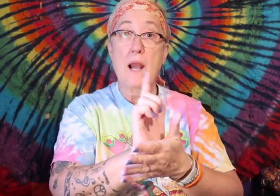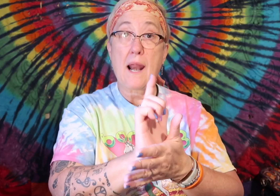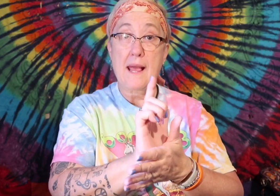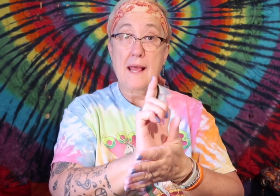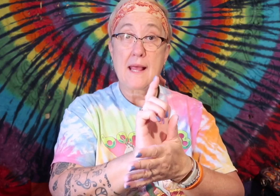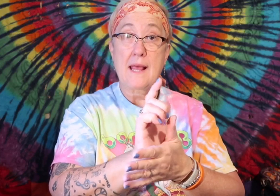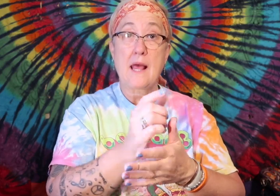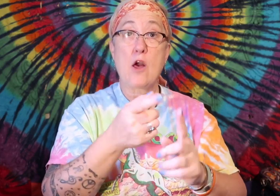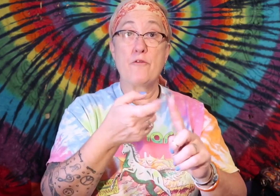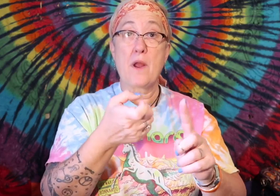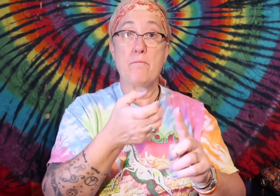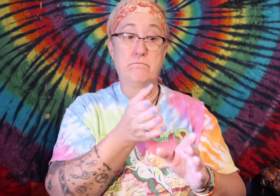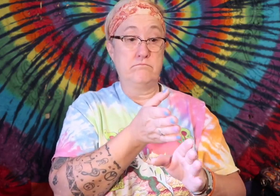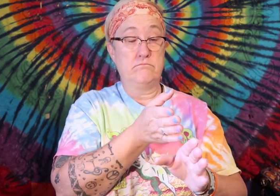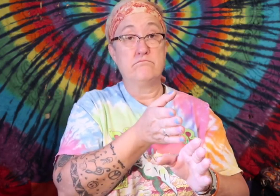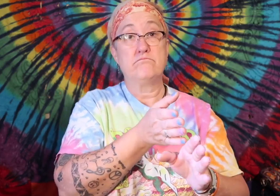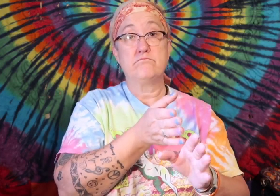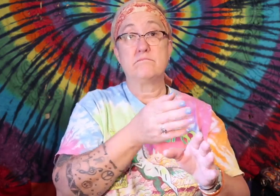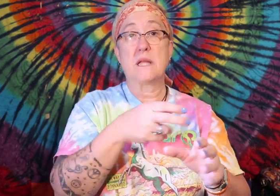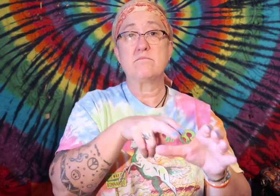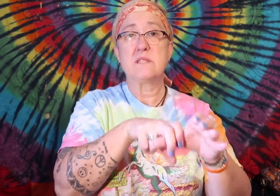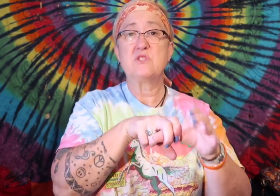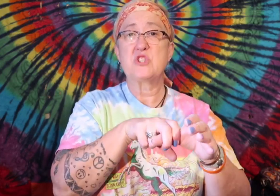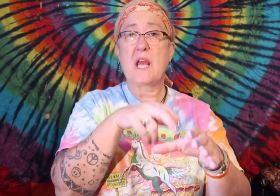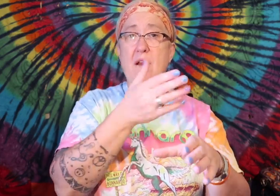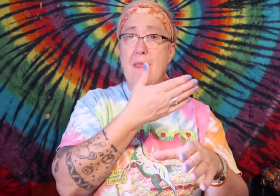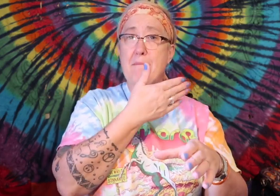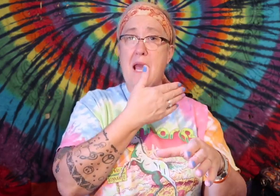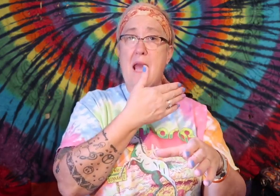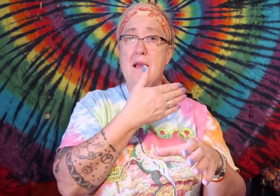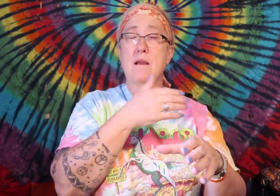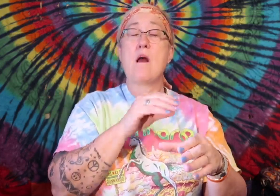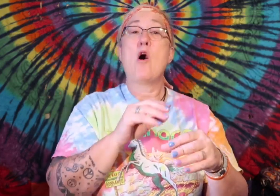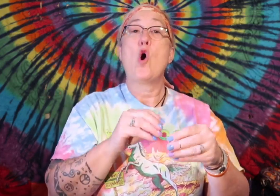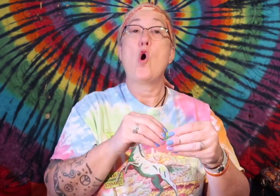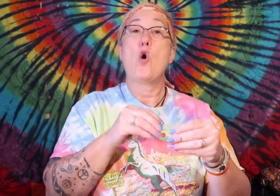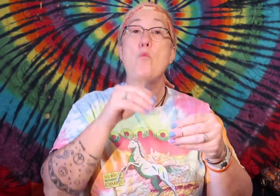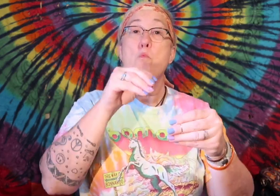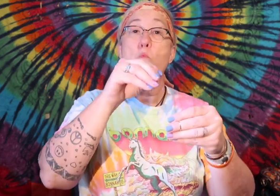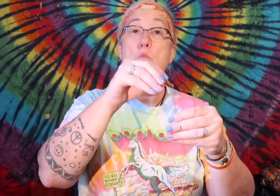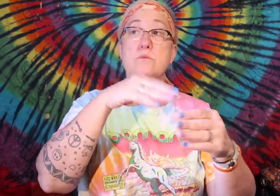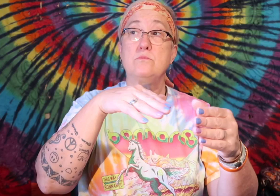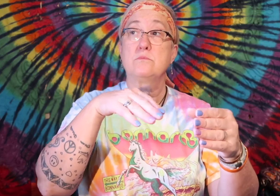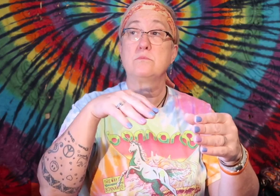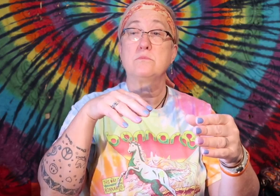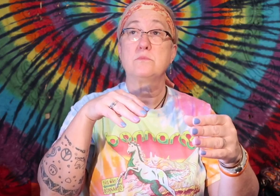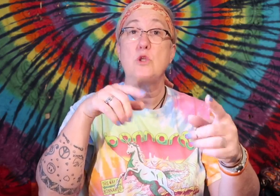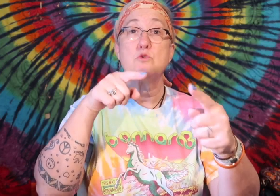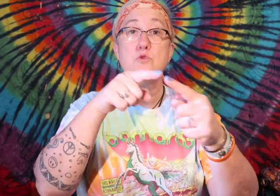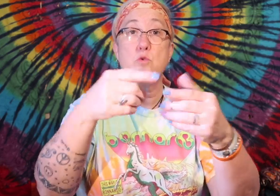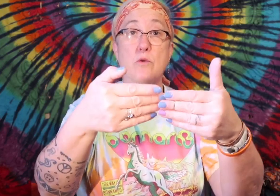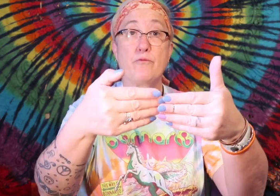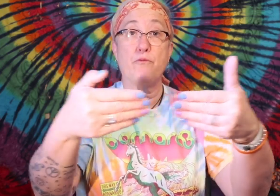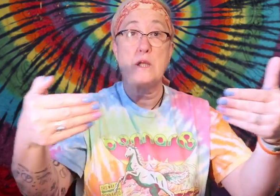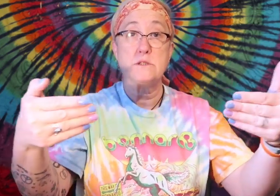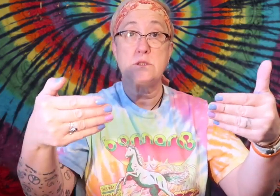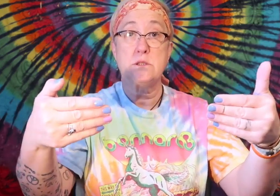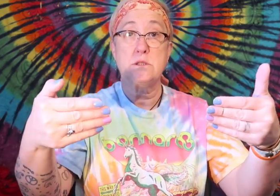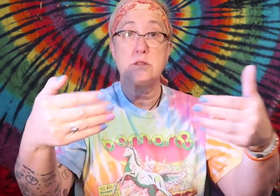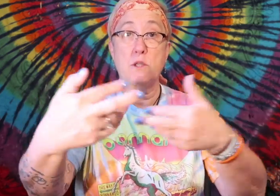So the teacher moved her from where her chair was in the back of the room to the front of the room,